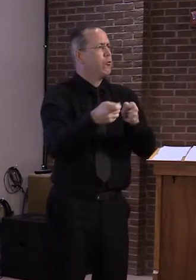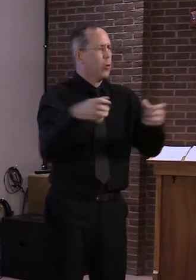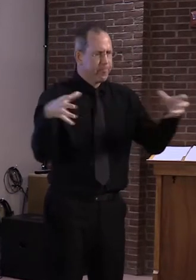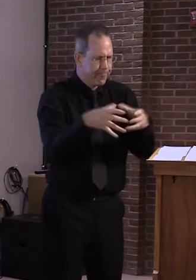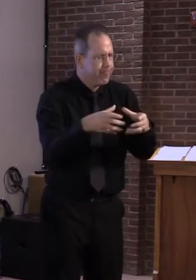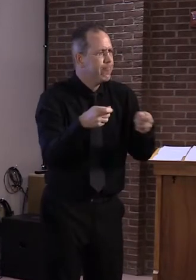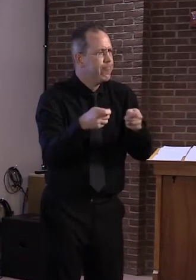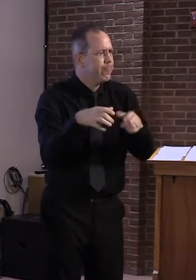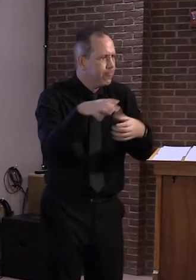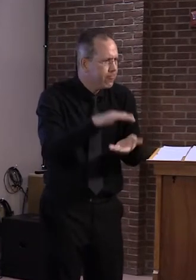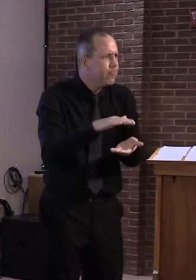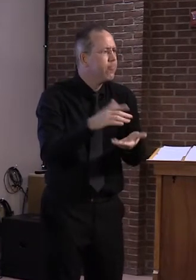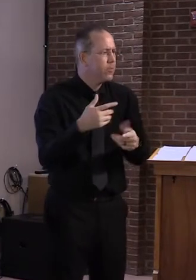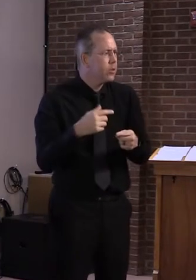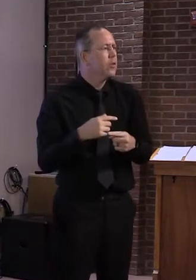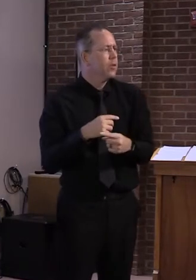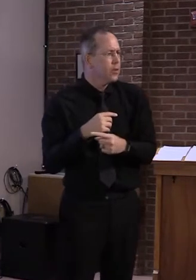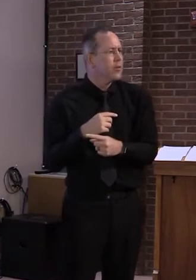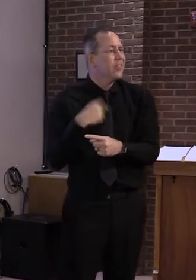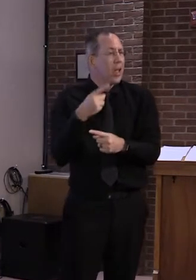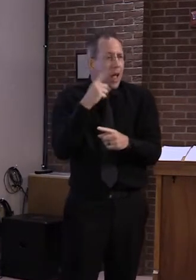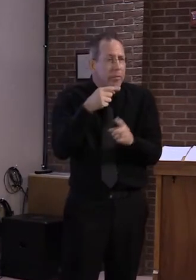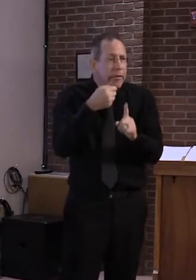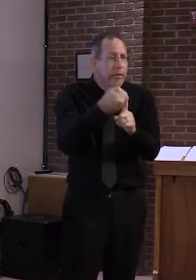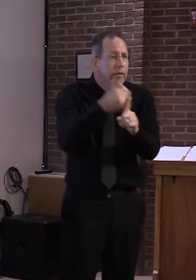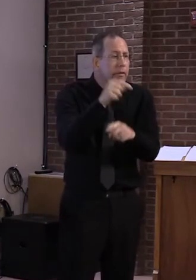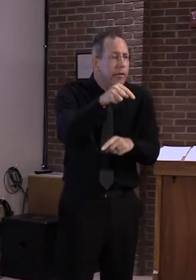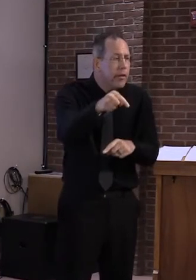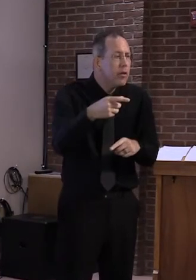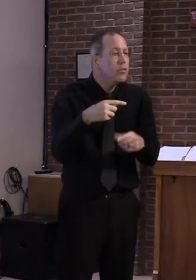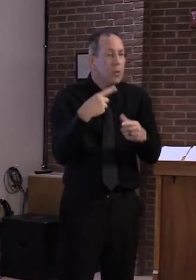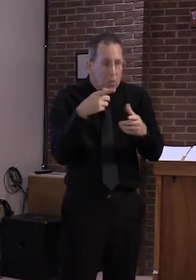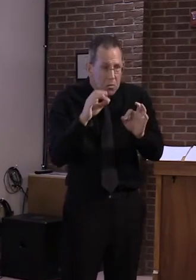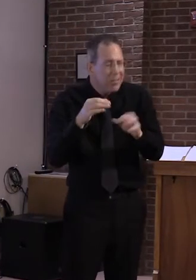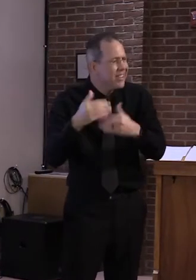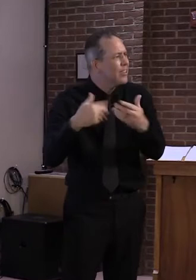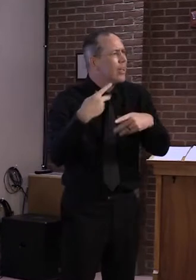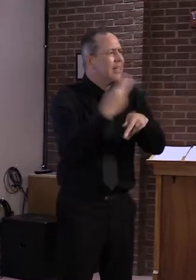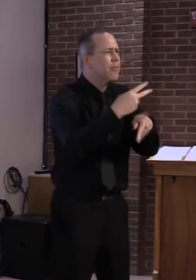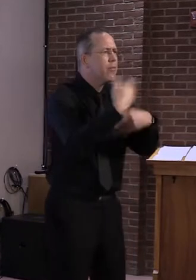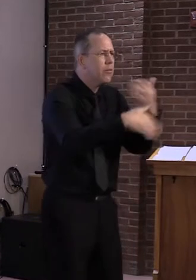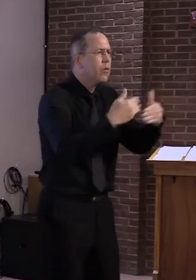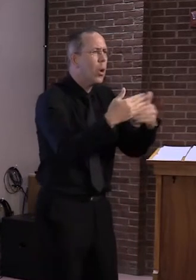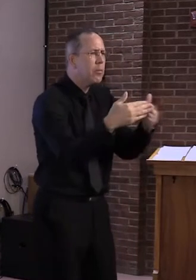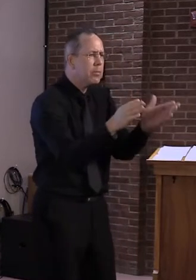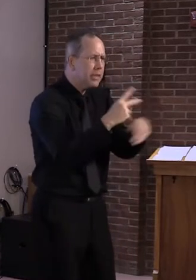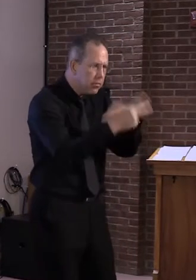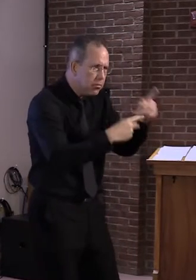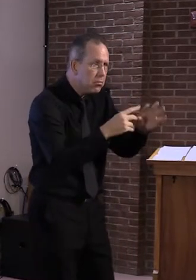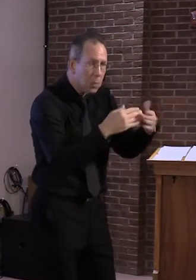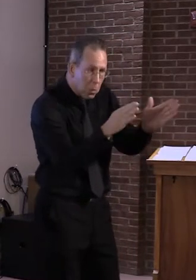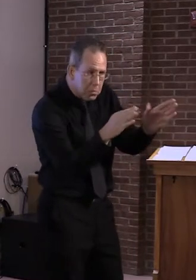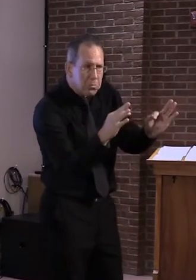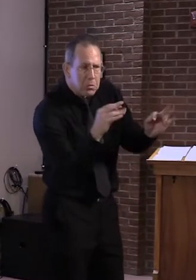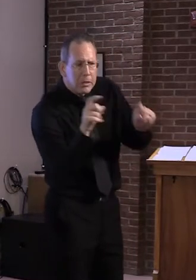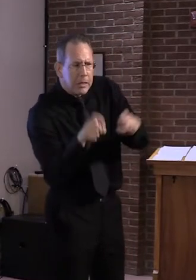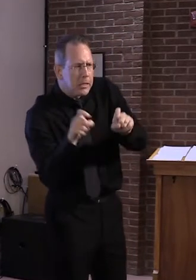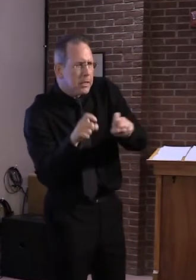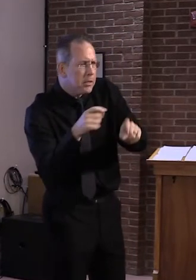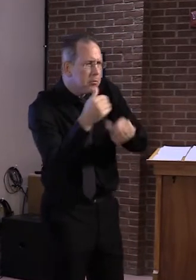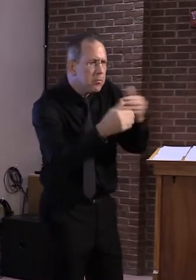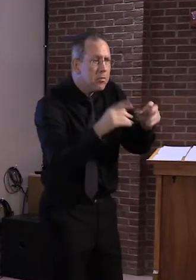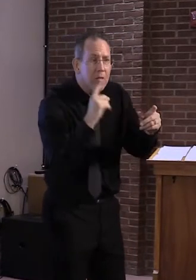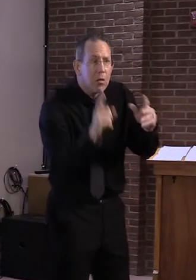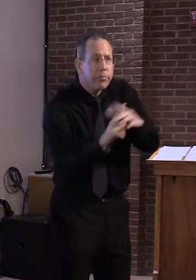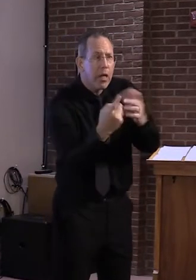economy, and it only reinforces just how important testing, contact tracing, and isolation policies are to staying ahead